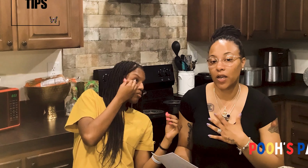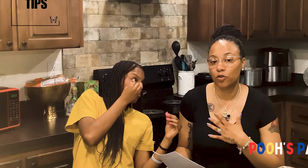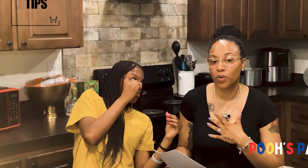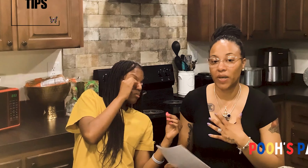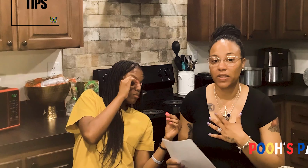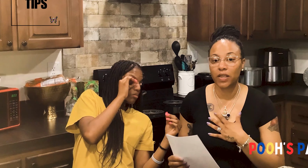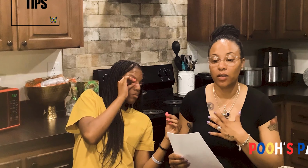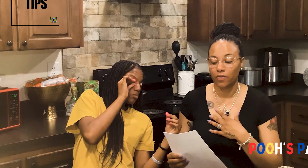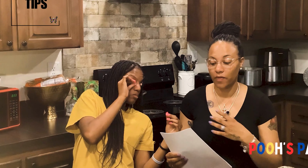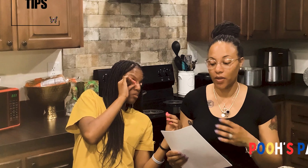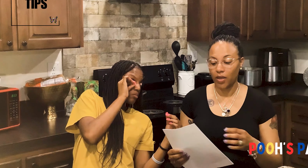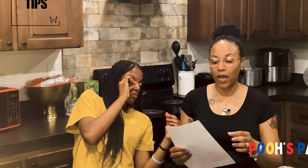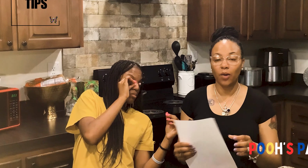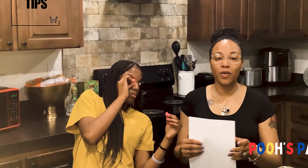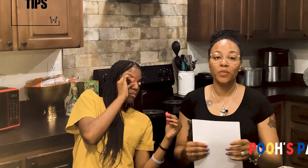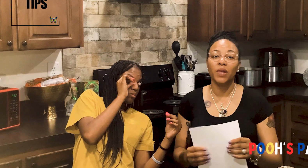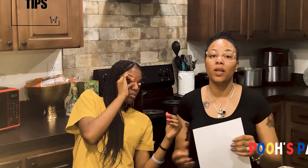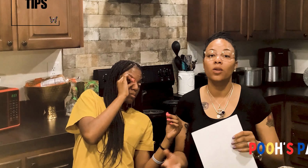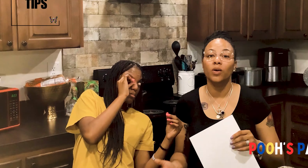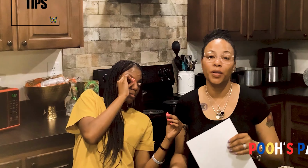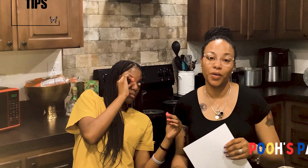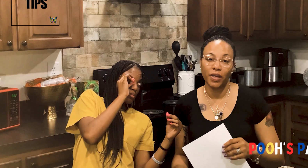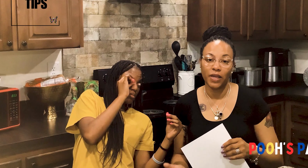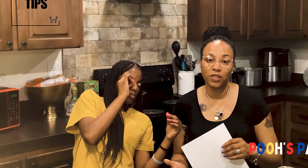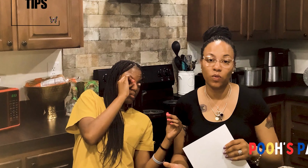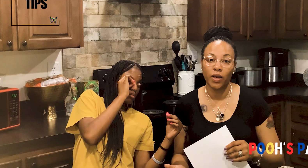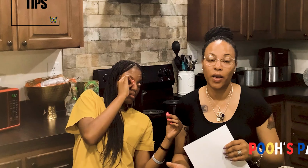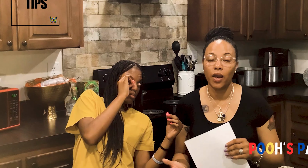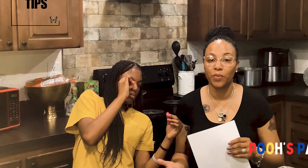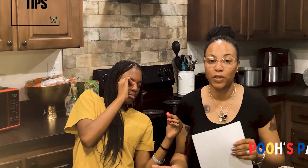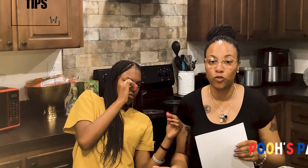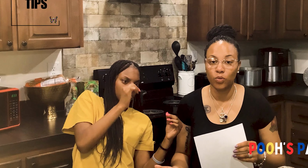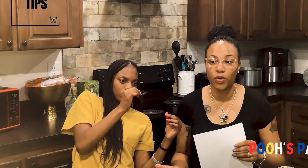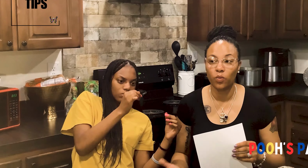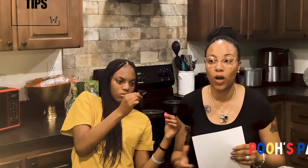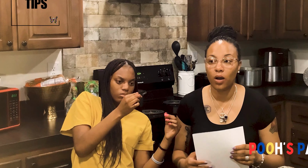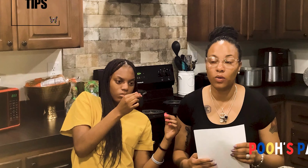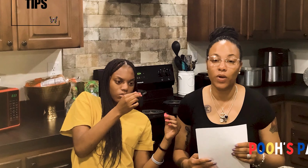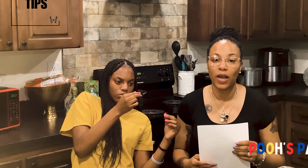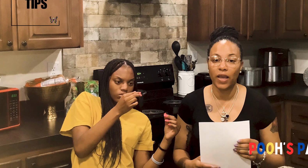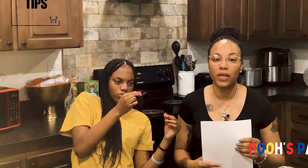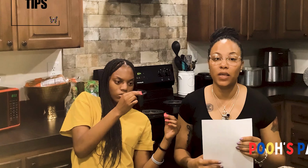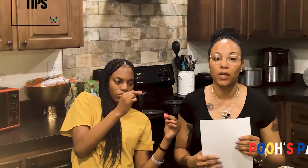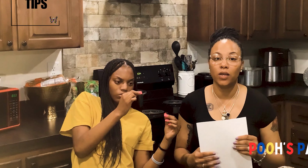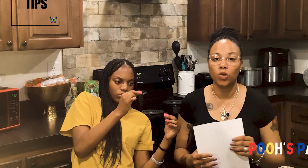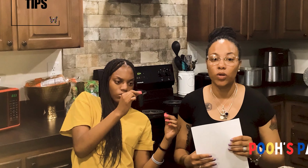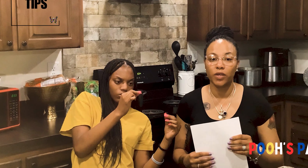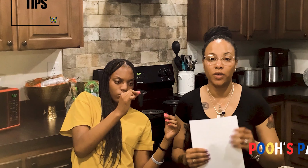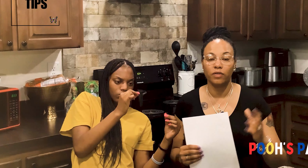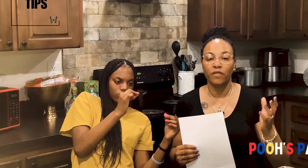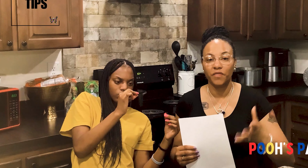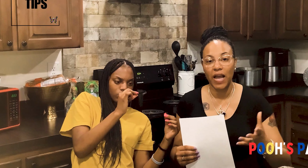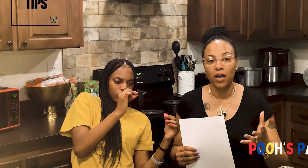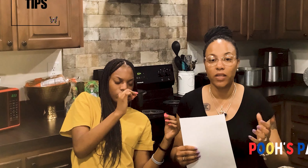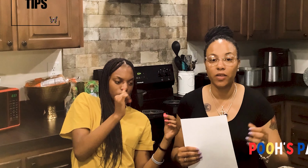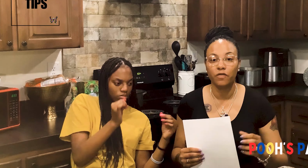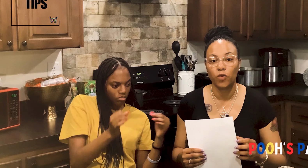do it myself. However, I'm not a lawyer, and that's where I ran into a brick wall where I had to get a lawyer to file it for